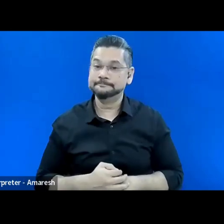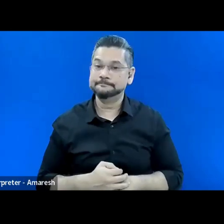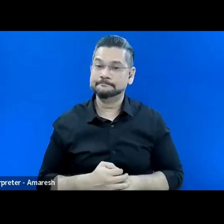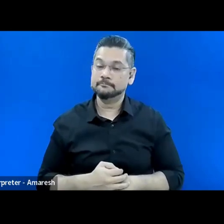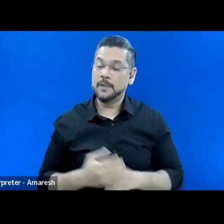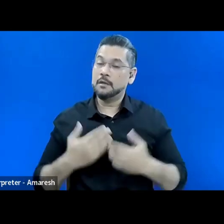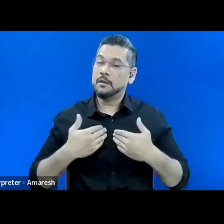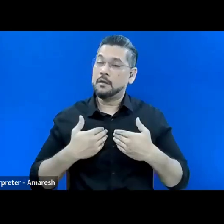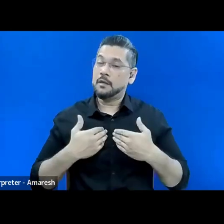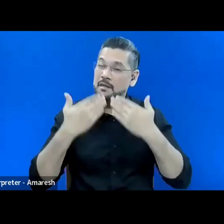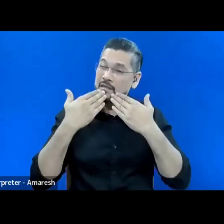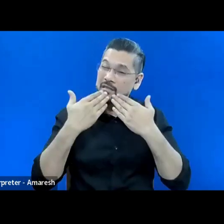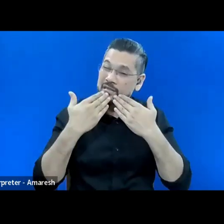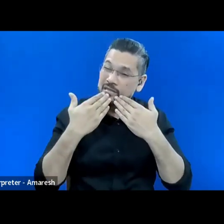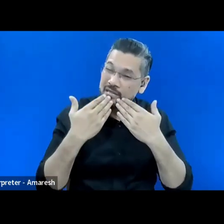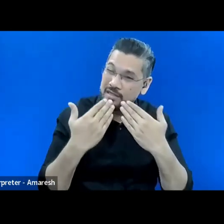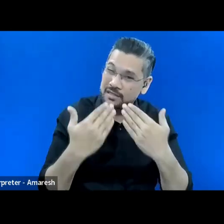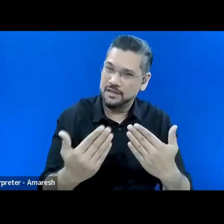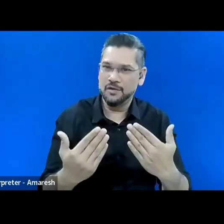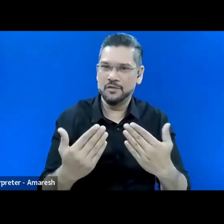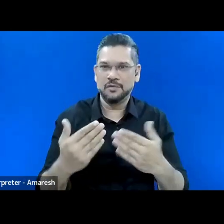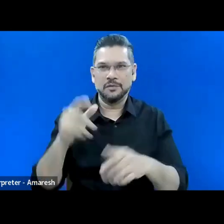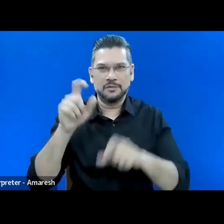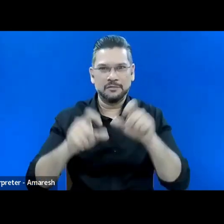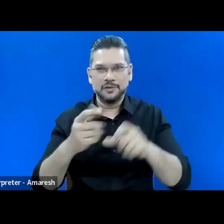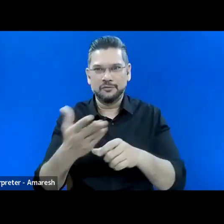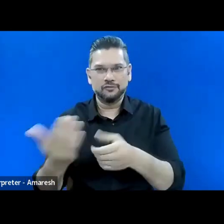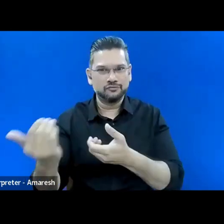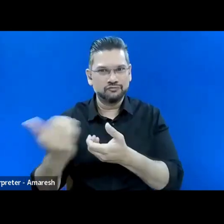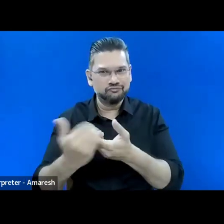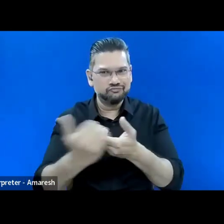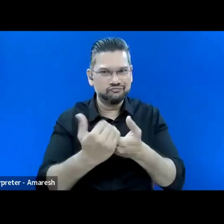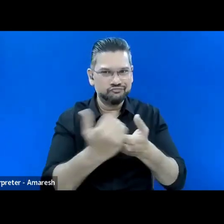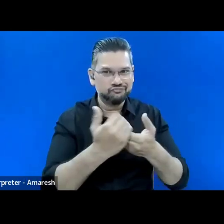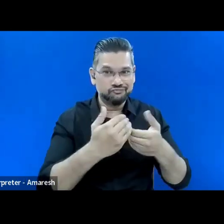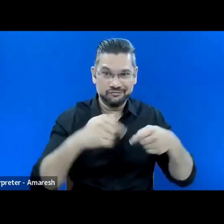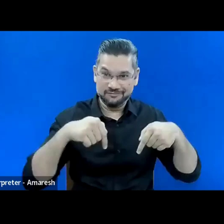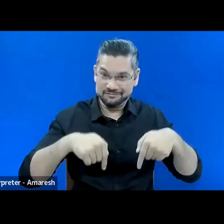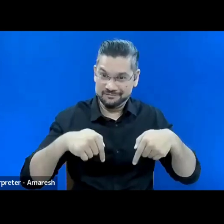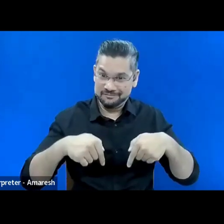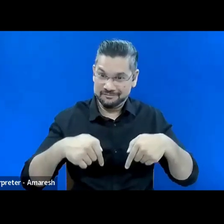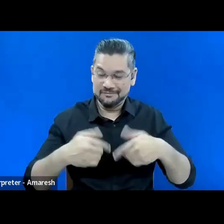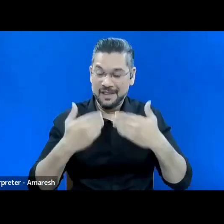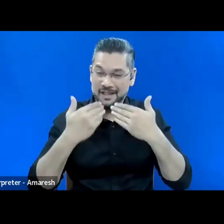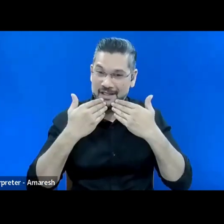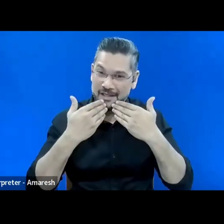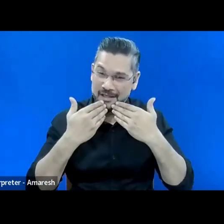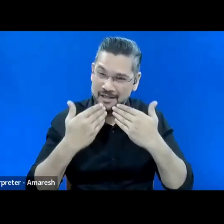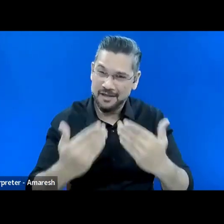very much for all of the attendees of this webinar. And